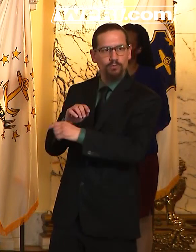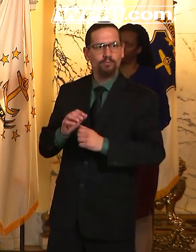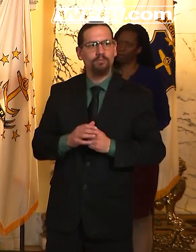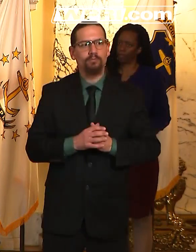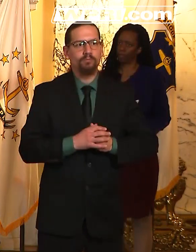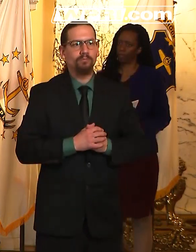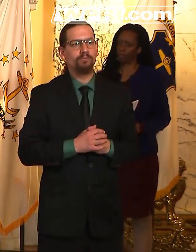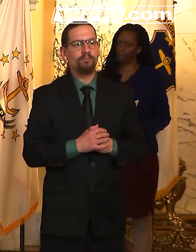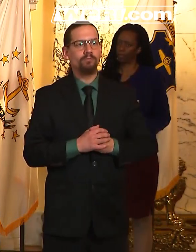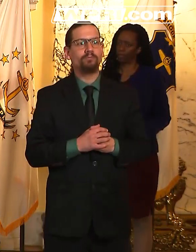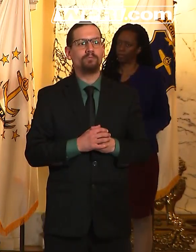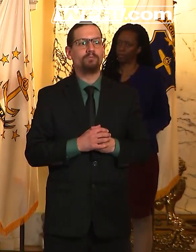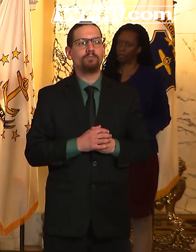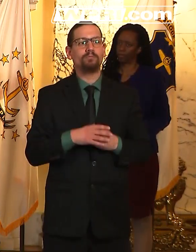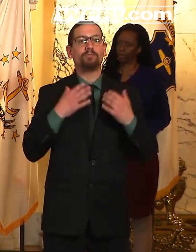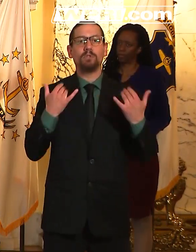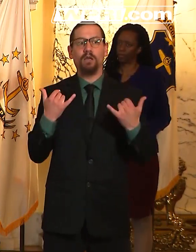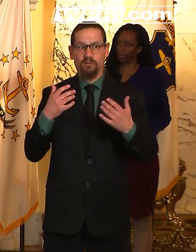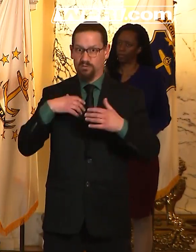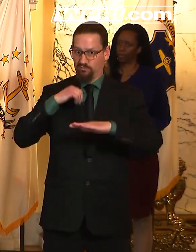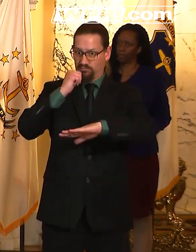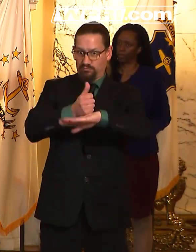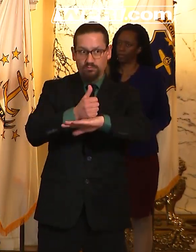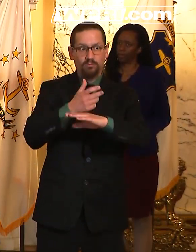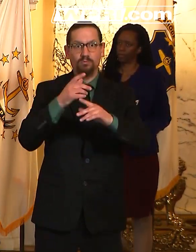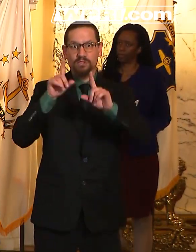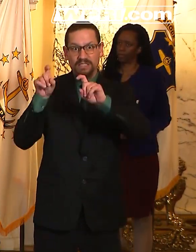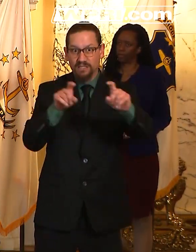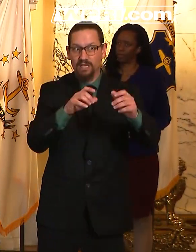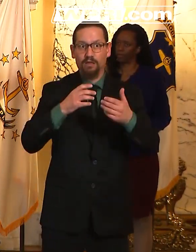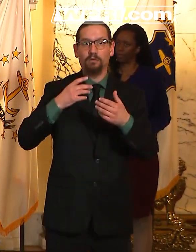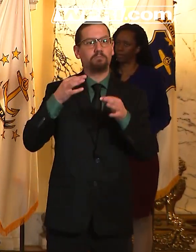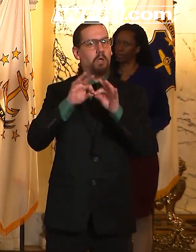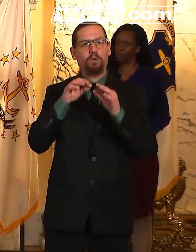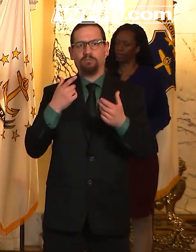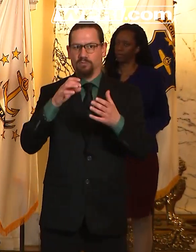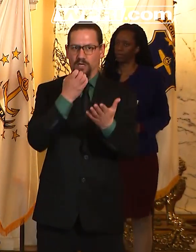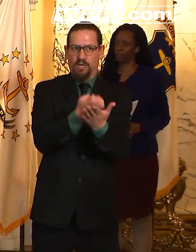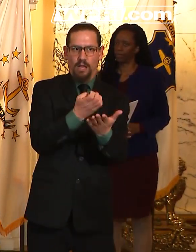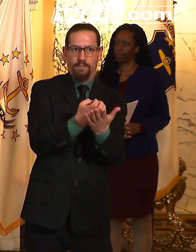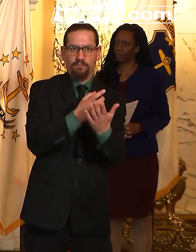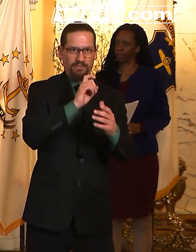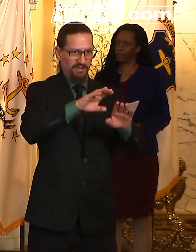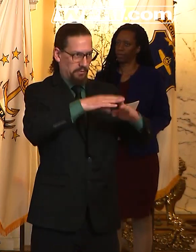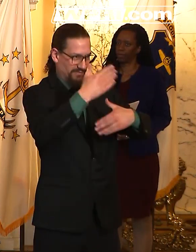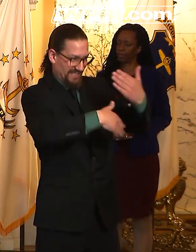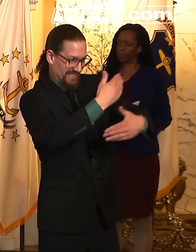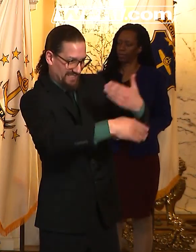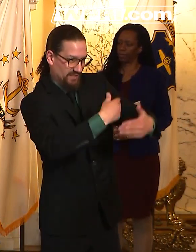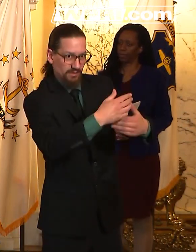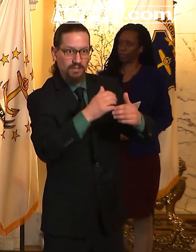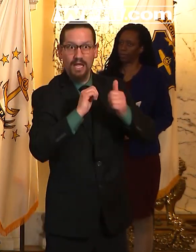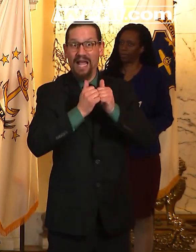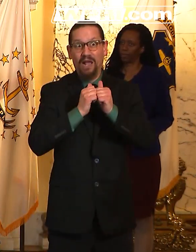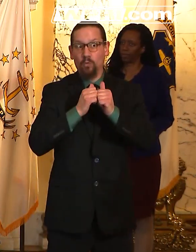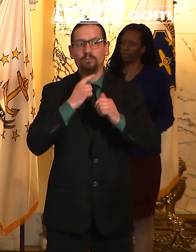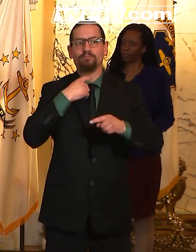economy, probably the number one thing on that list is greater testing